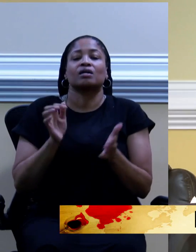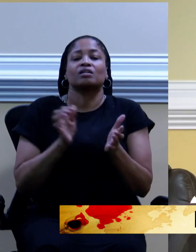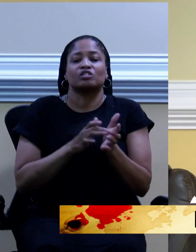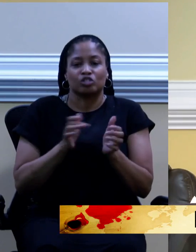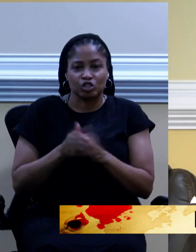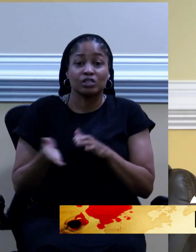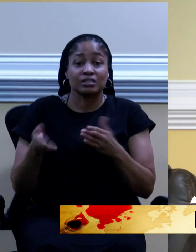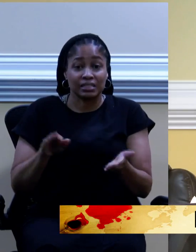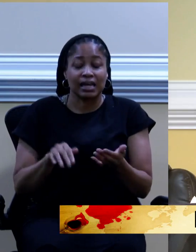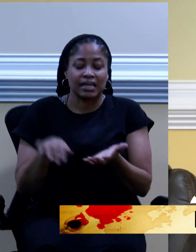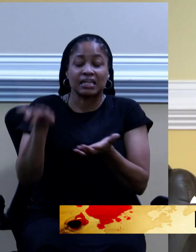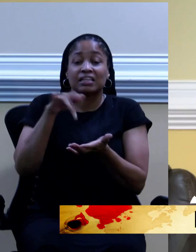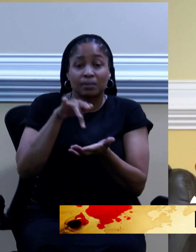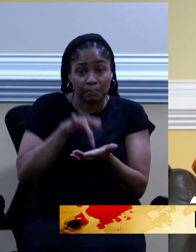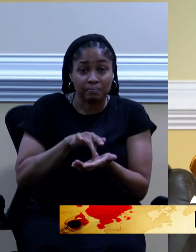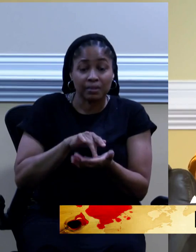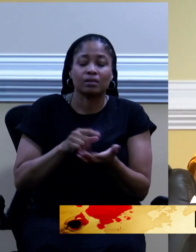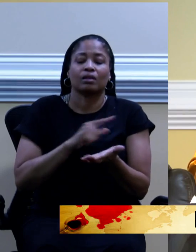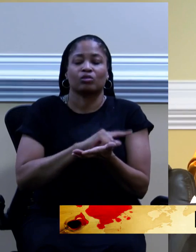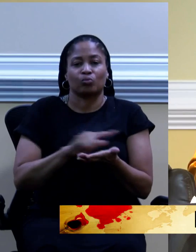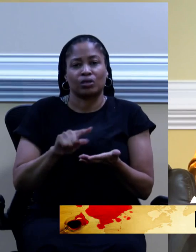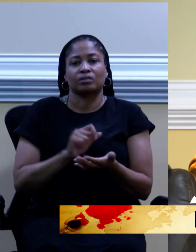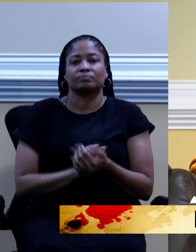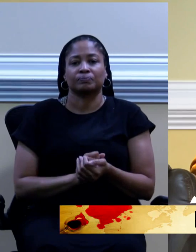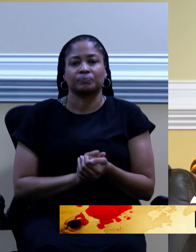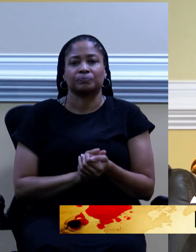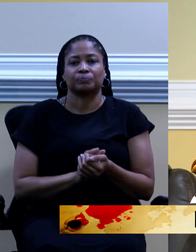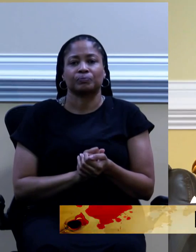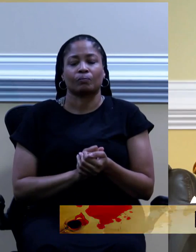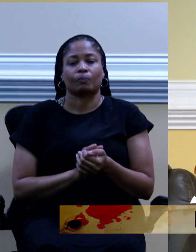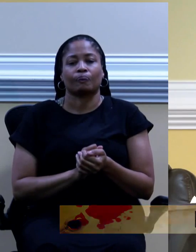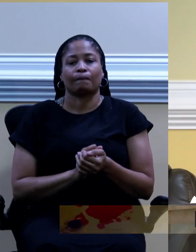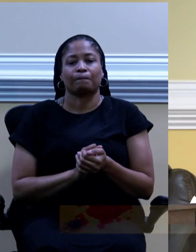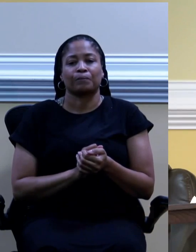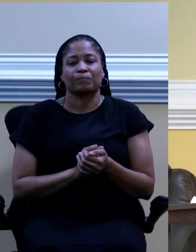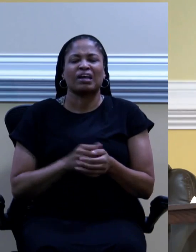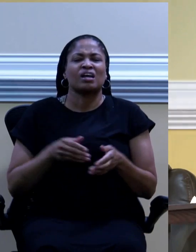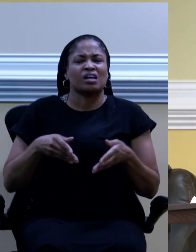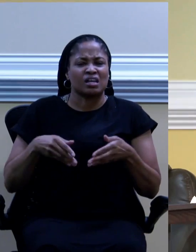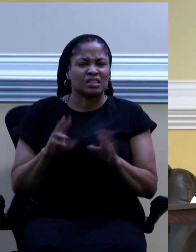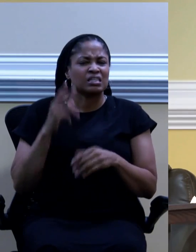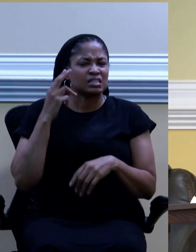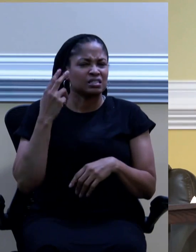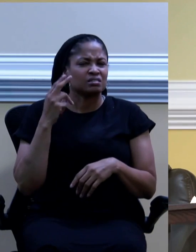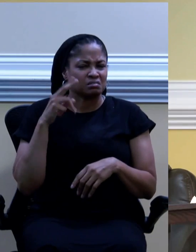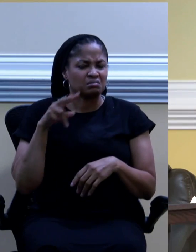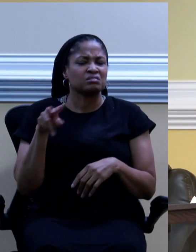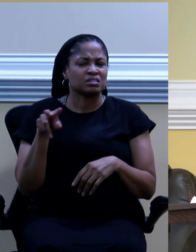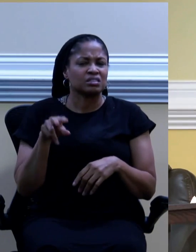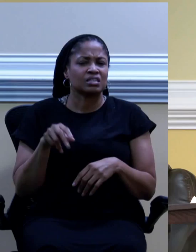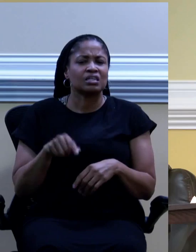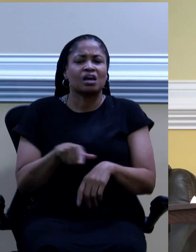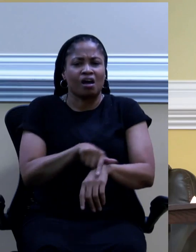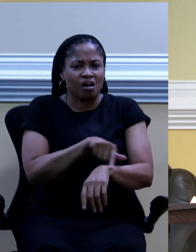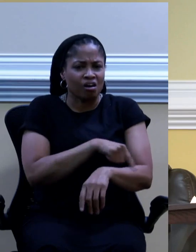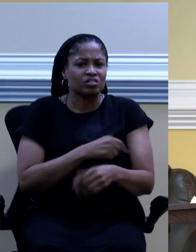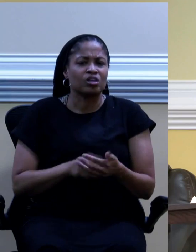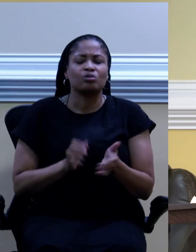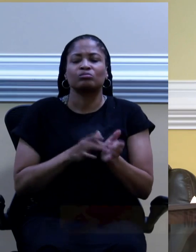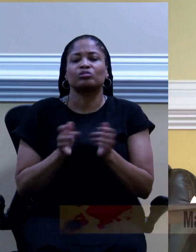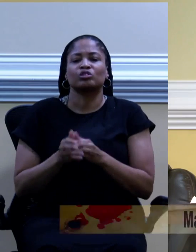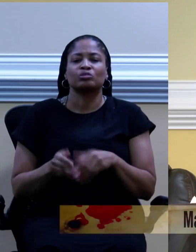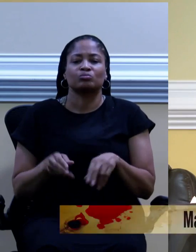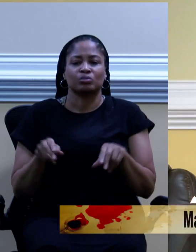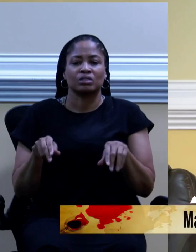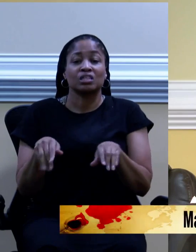Yes. Now let's see how long he's going to be in the grave. Let's go into Matthew, the 12th chapter. Matthew chapter 12.